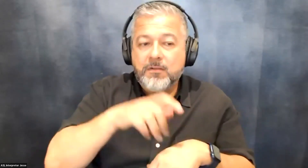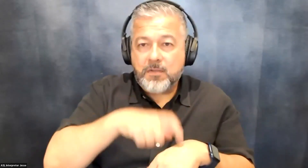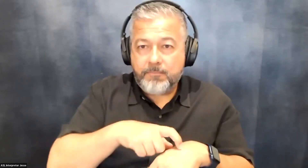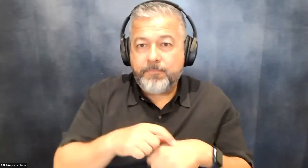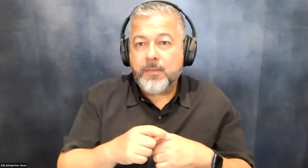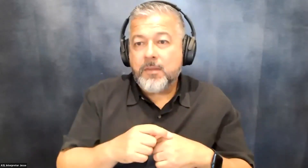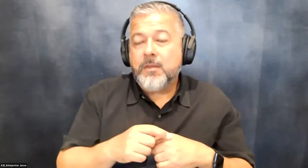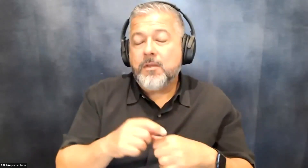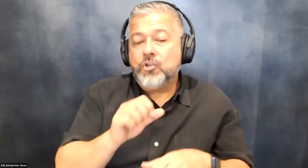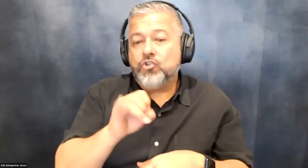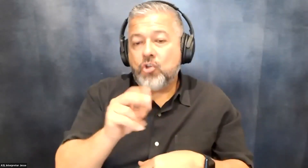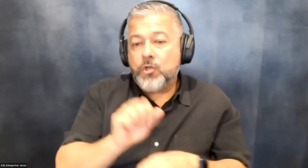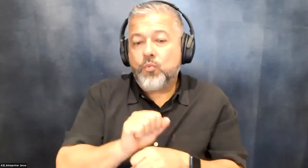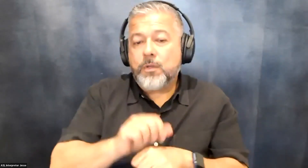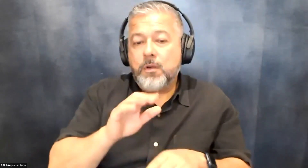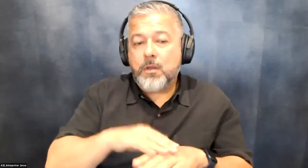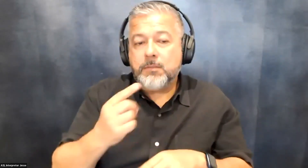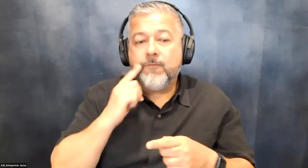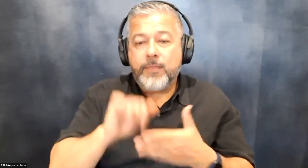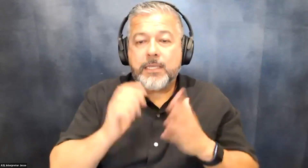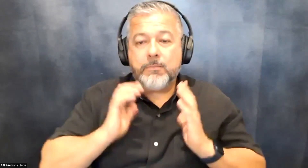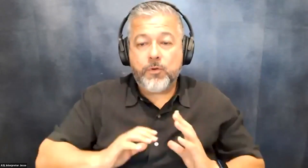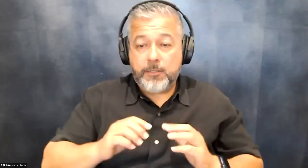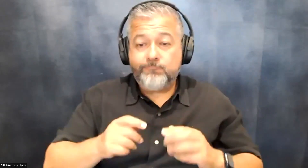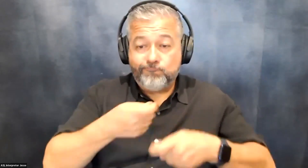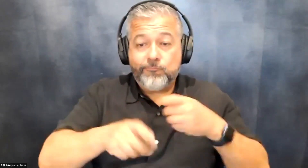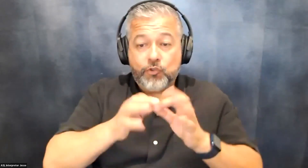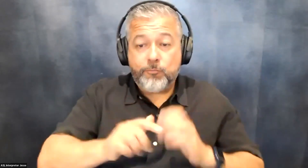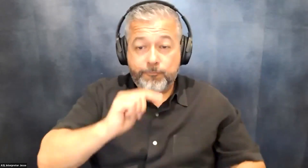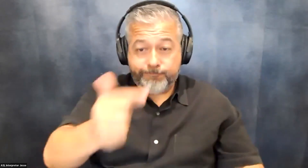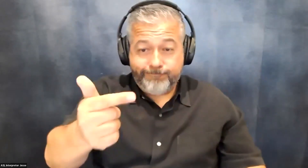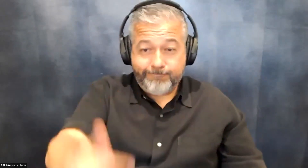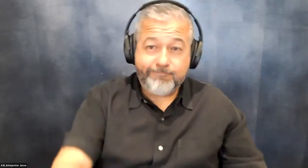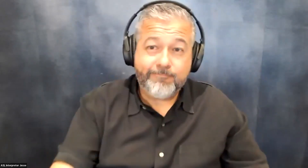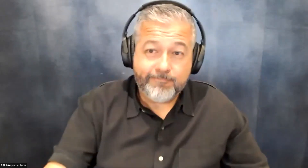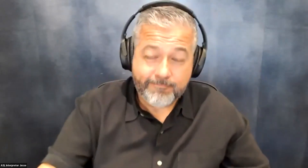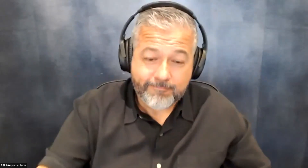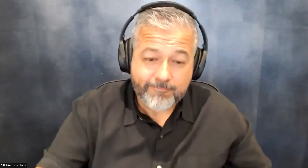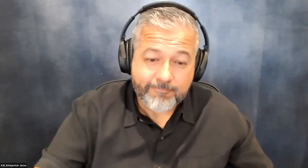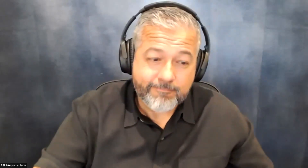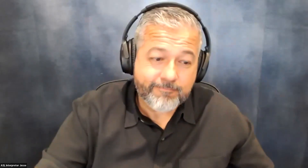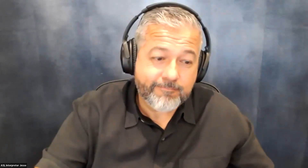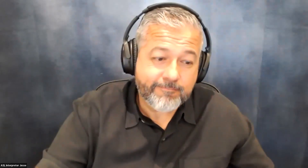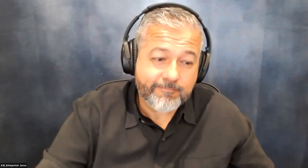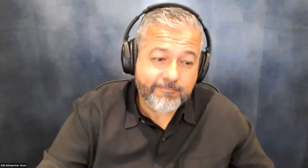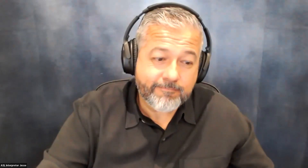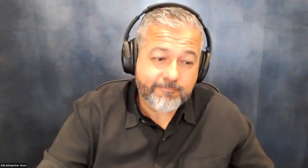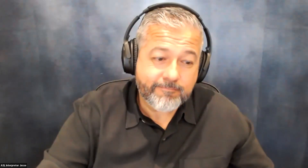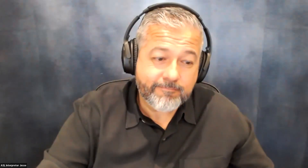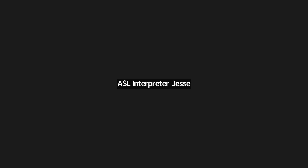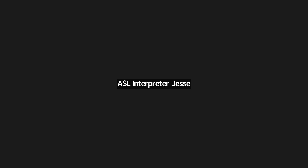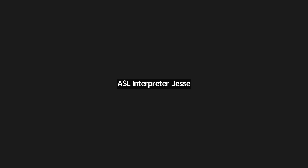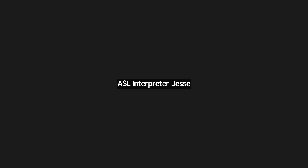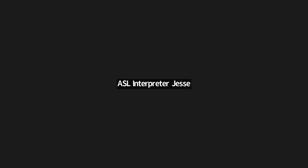on something for that community. But yeah, had an opportunity just to engage with the clients' families about